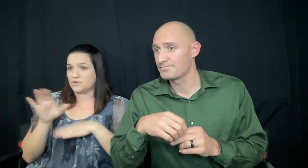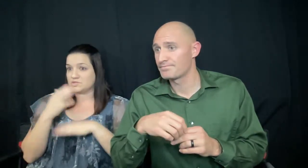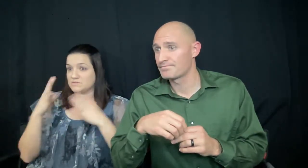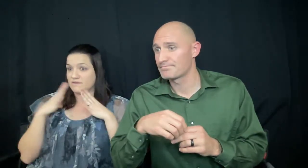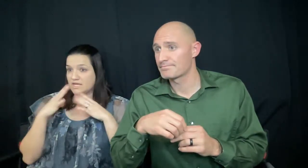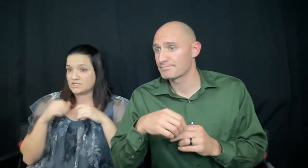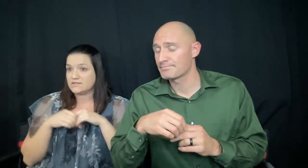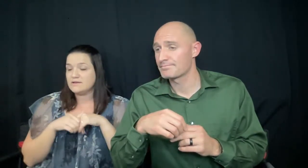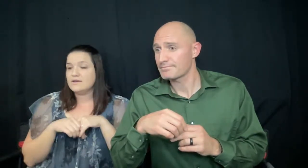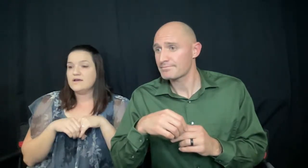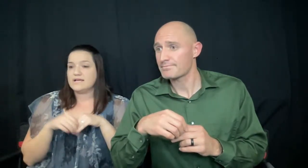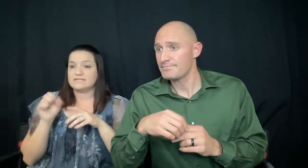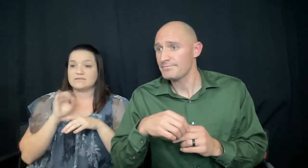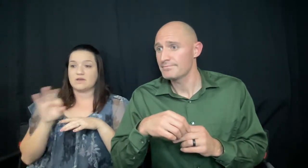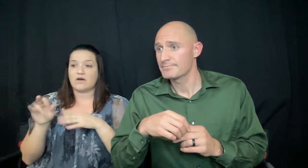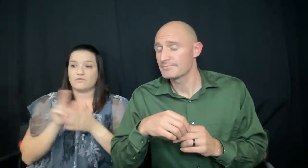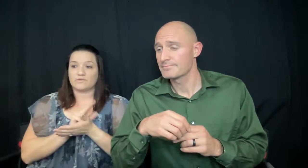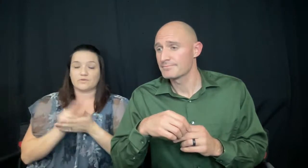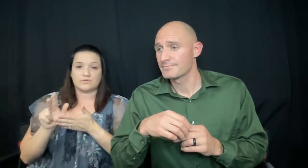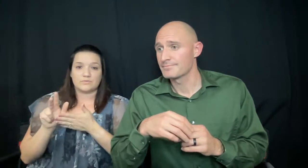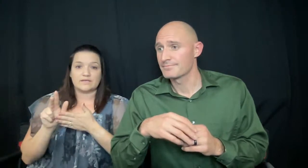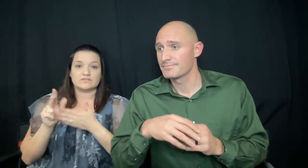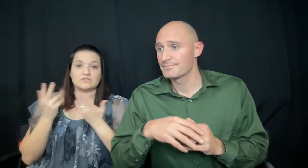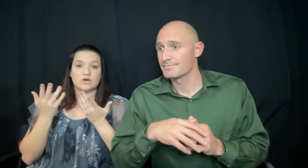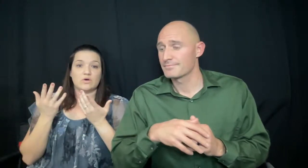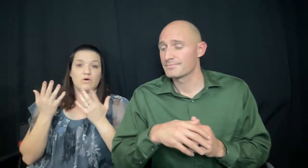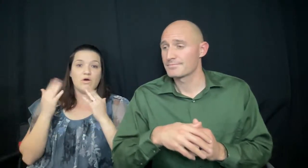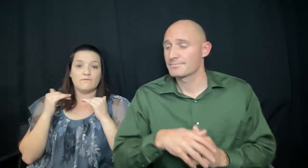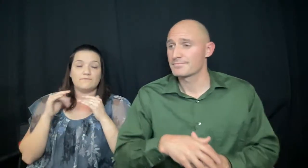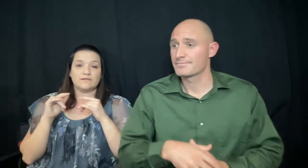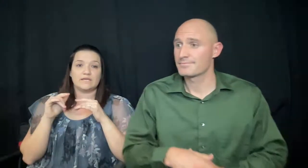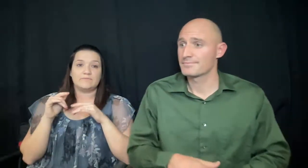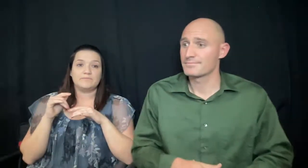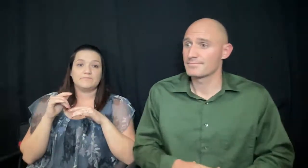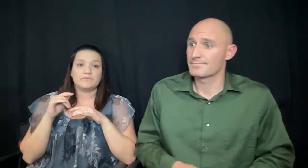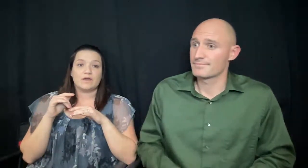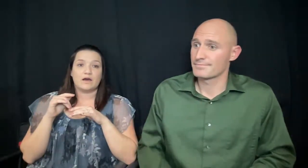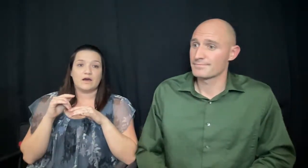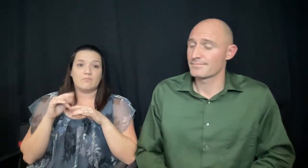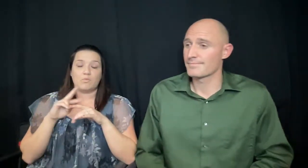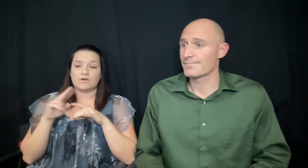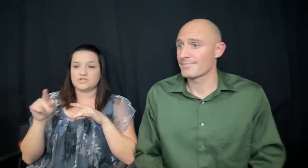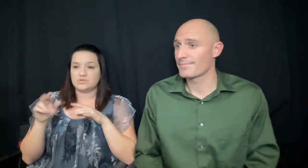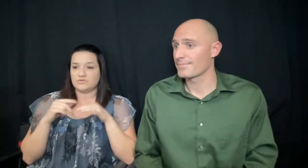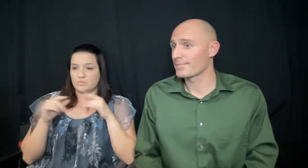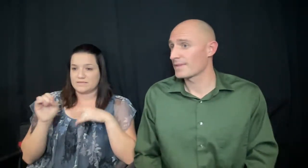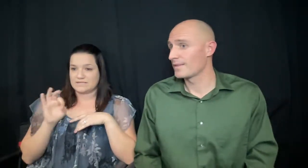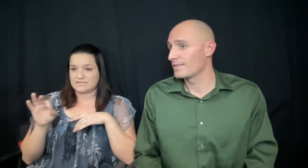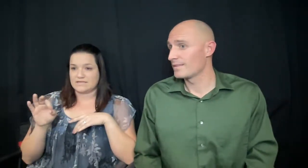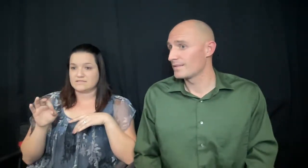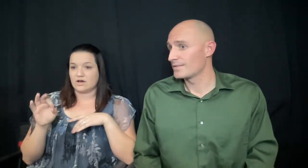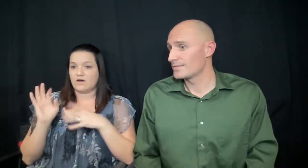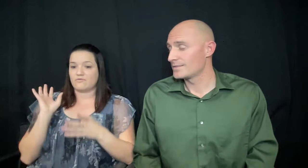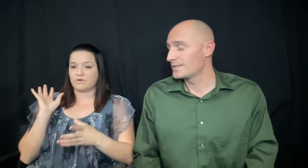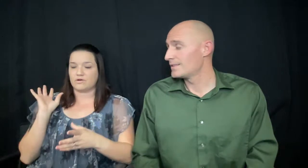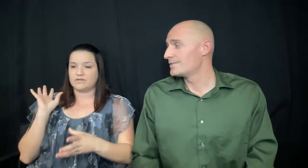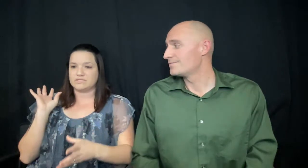Christmas vacation. He's going to be off work for 3 weeks. So hopefully 1 or 2 of the Wednesdays that he's off, we're going